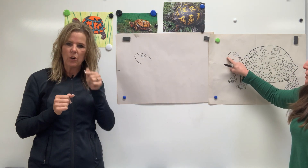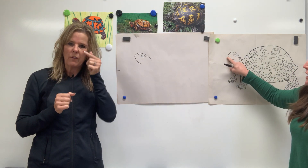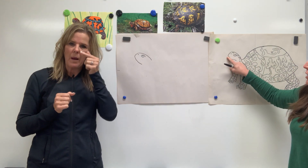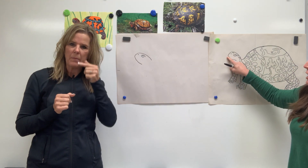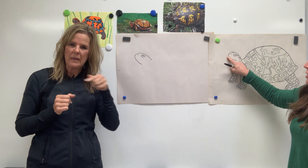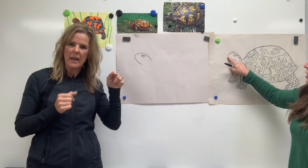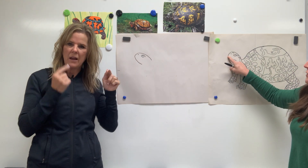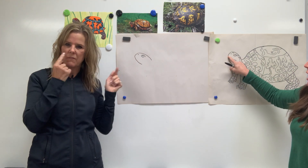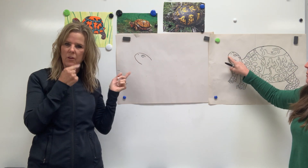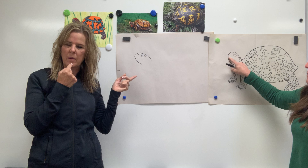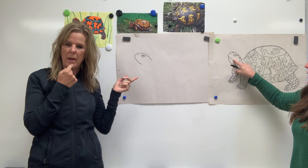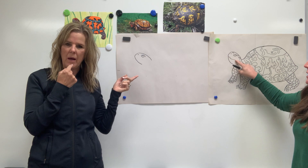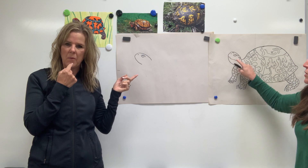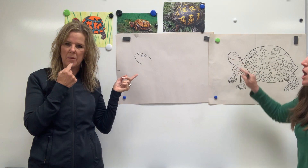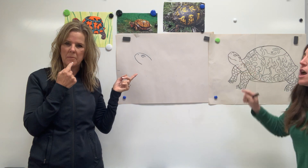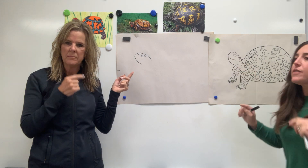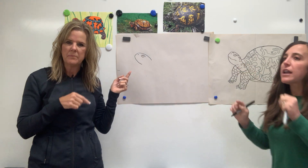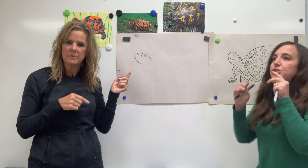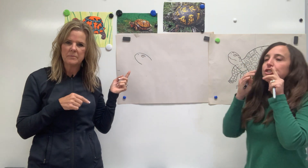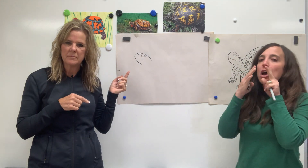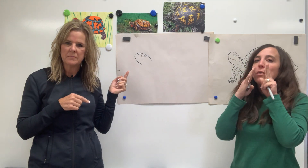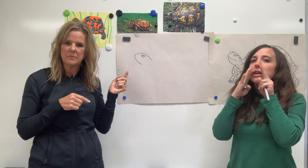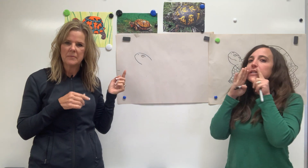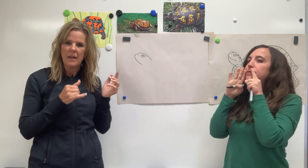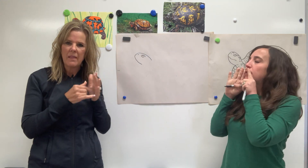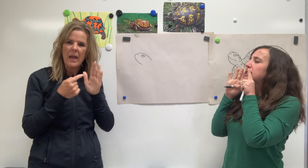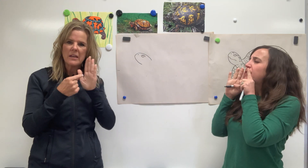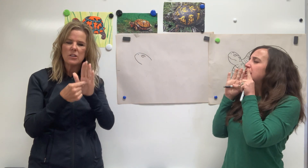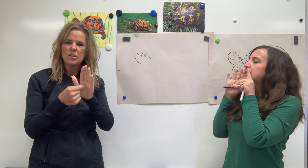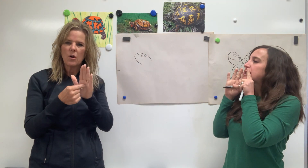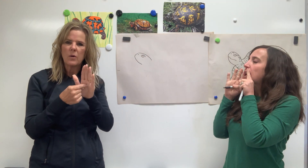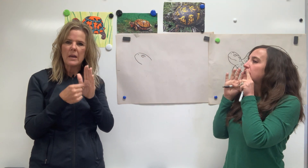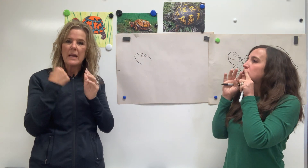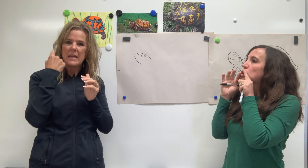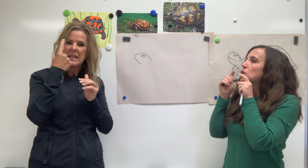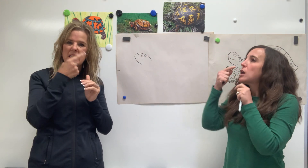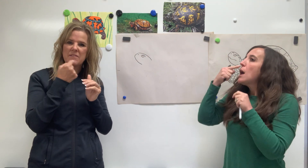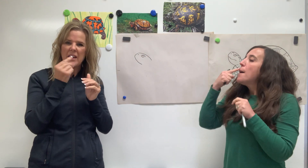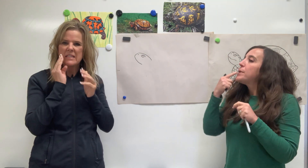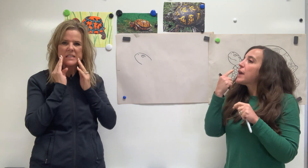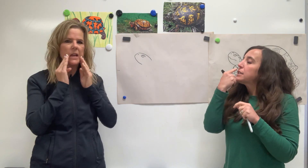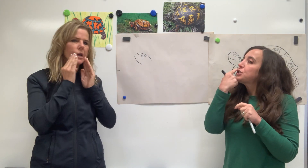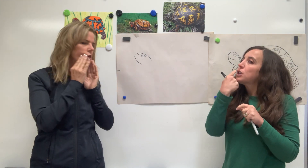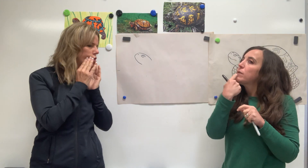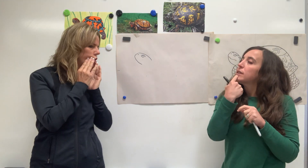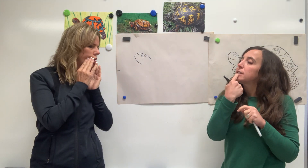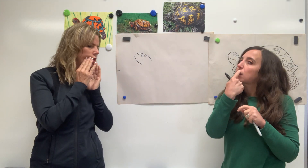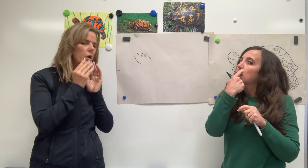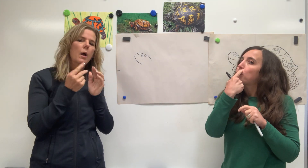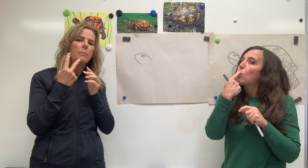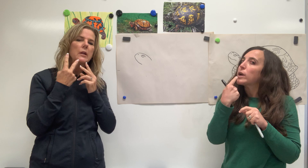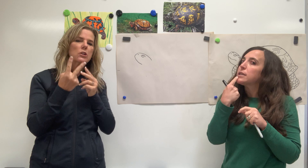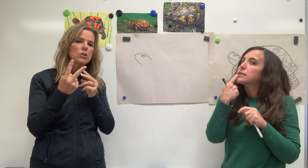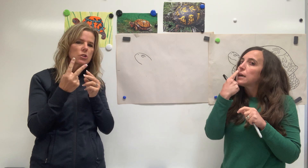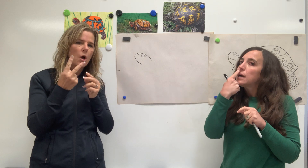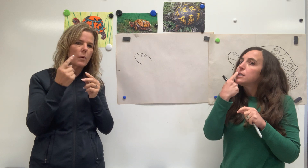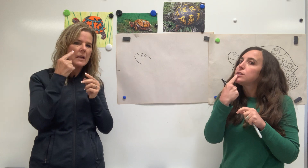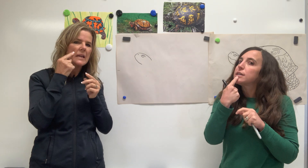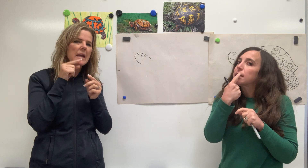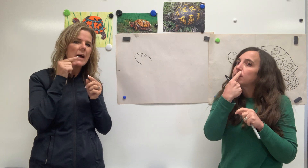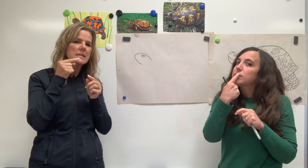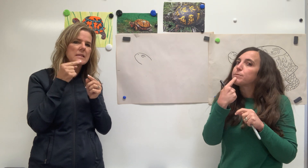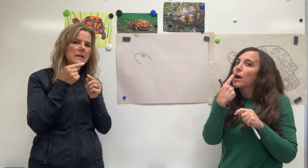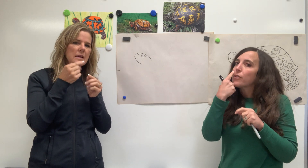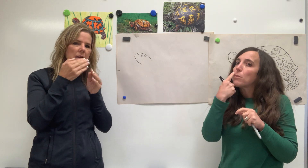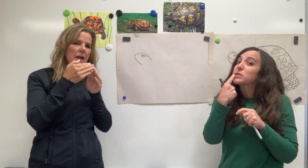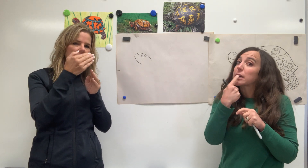mouth. Notice how it kind of curves up and back down. That is showing his face is slightly turned, but that's showing that he's got a point to